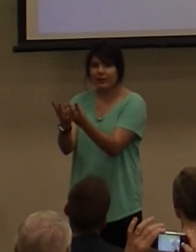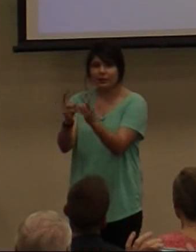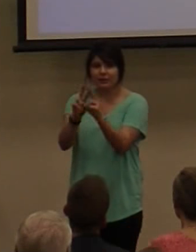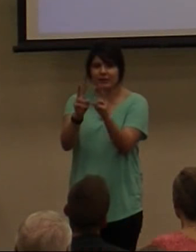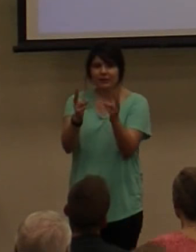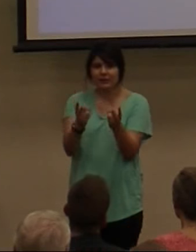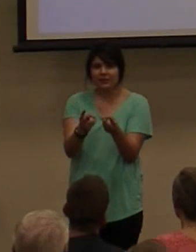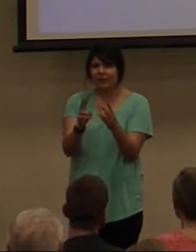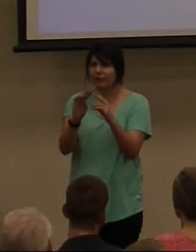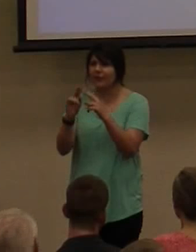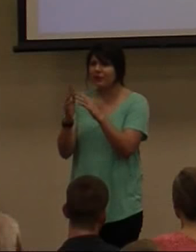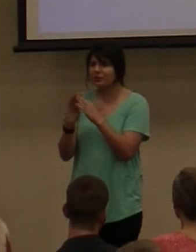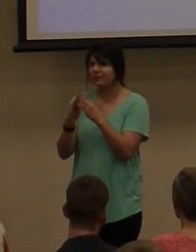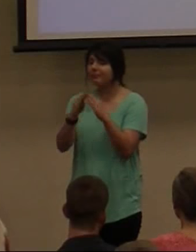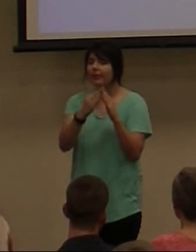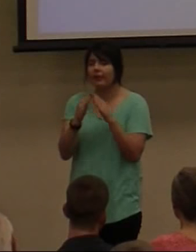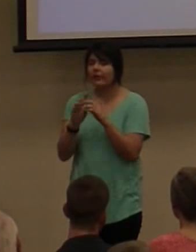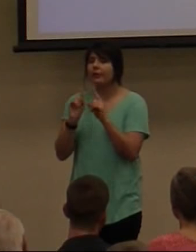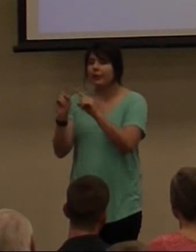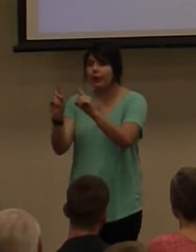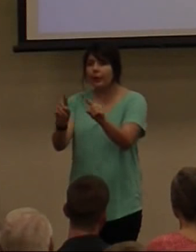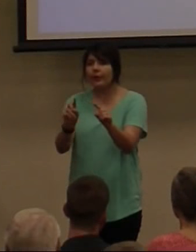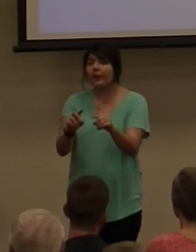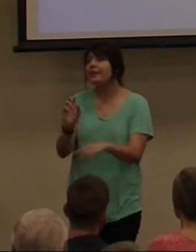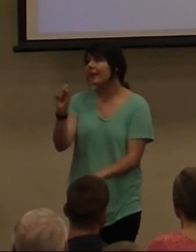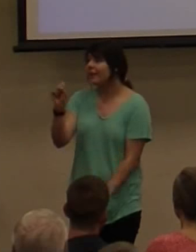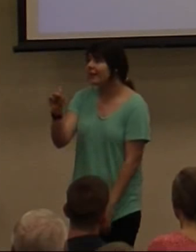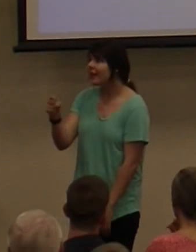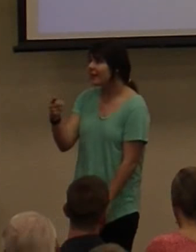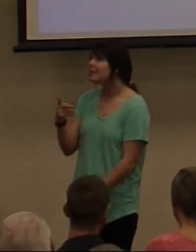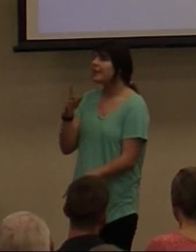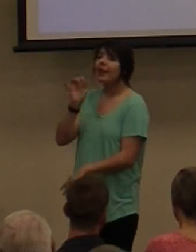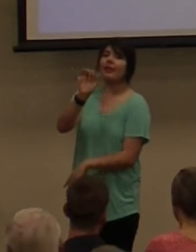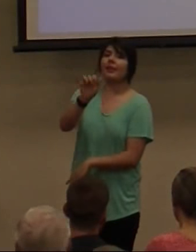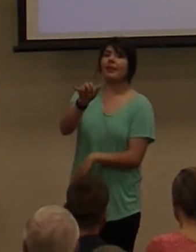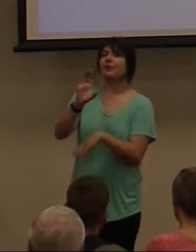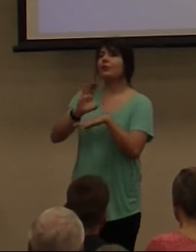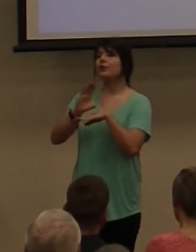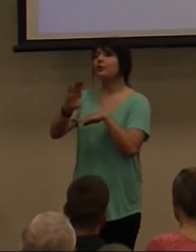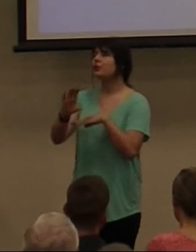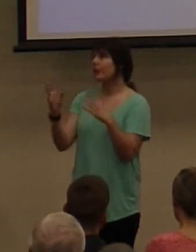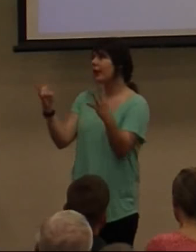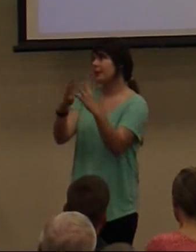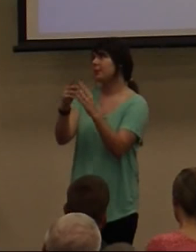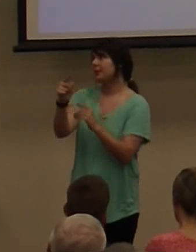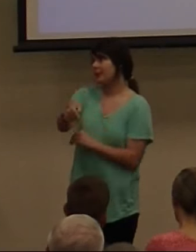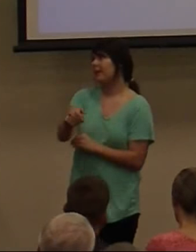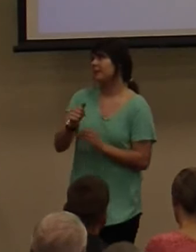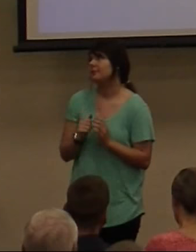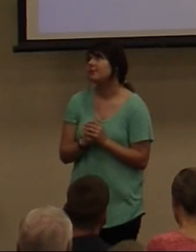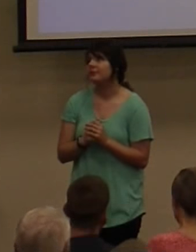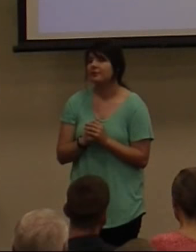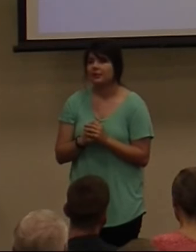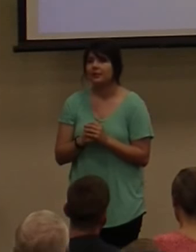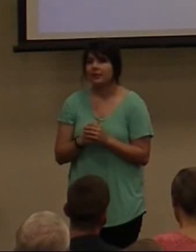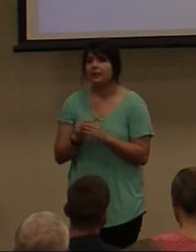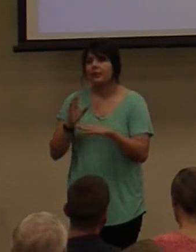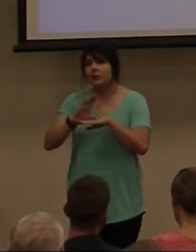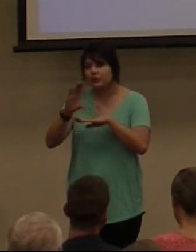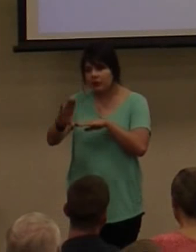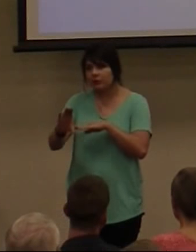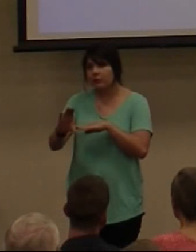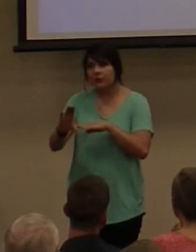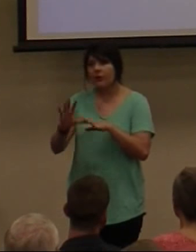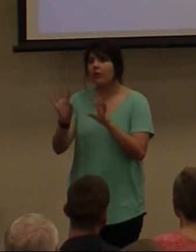another, and people will say, yes, that's where the Church of Christ meets. The churches of Christ